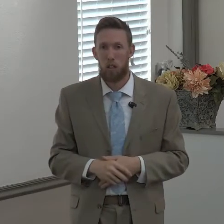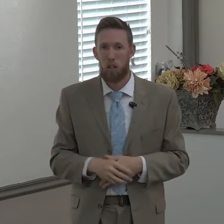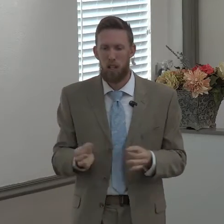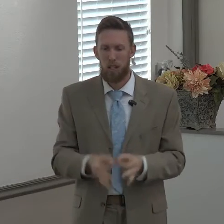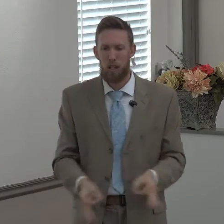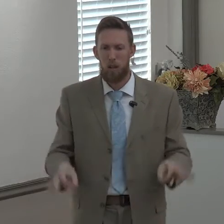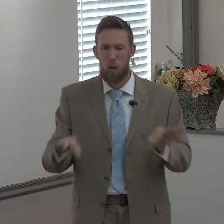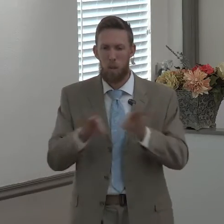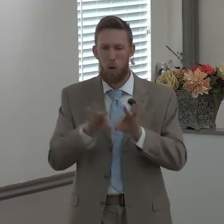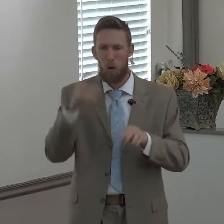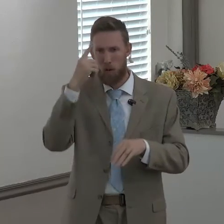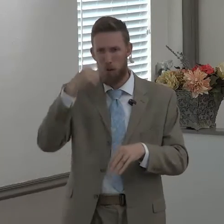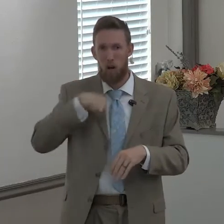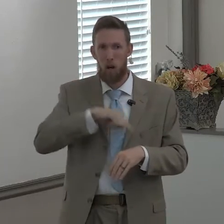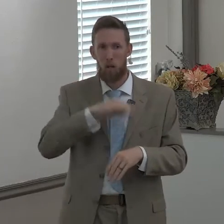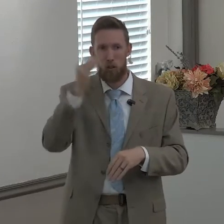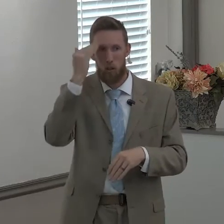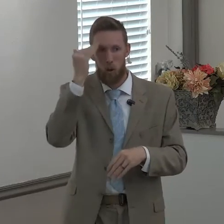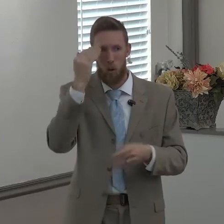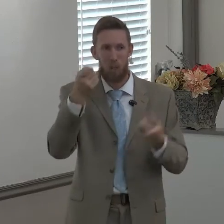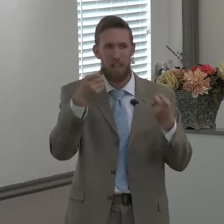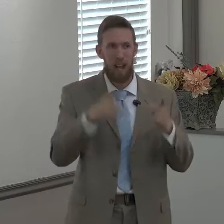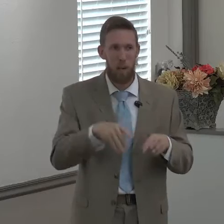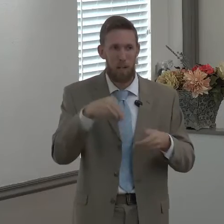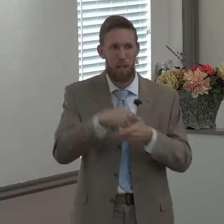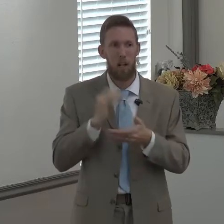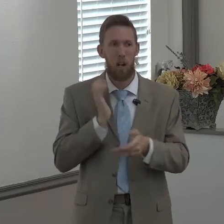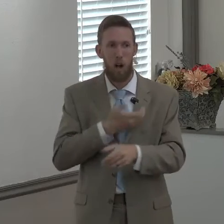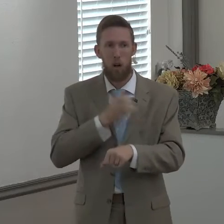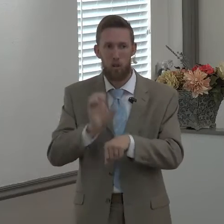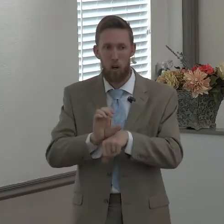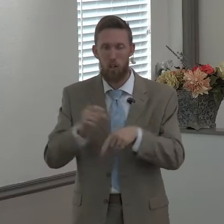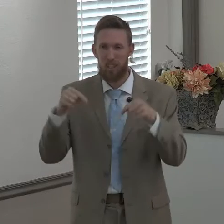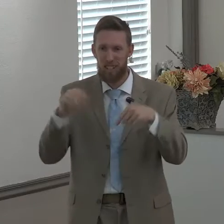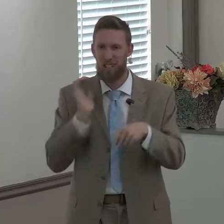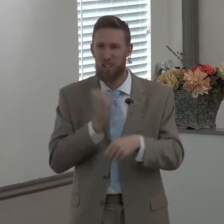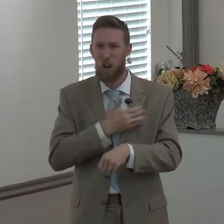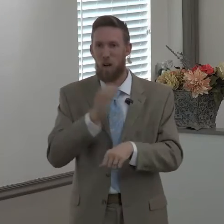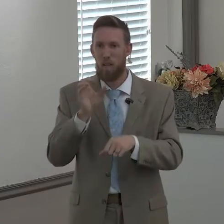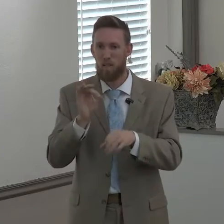that are going on, and other times they make me aware of things that are going on. And